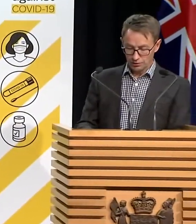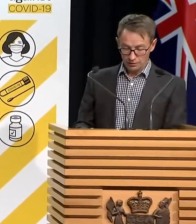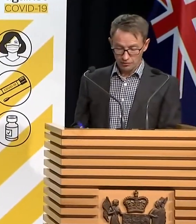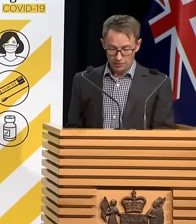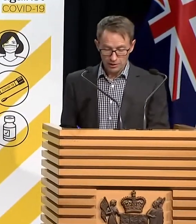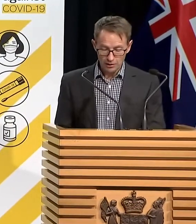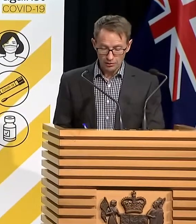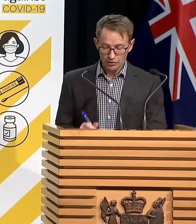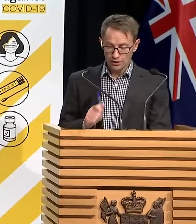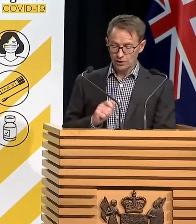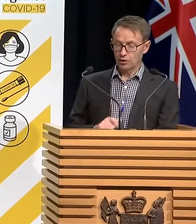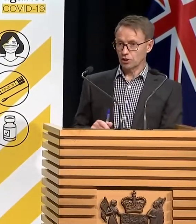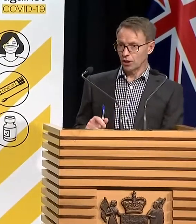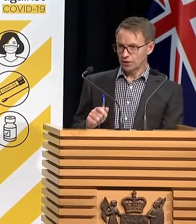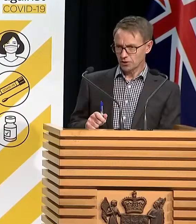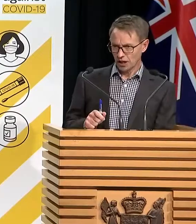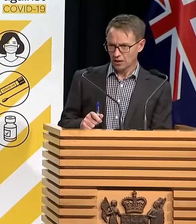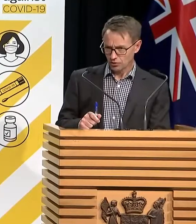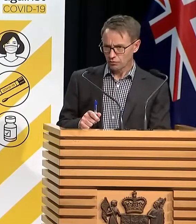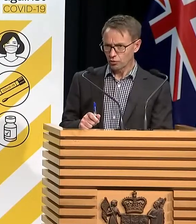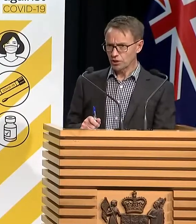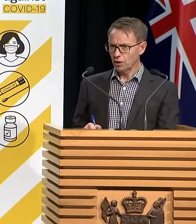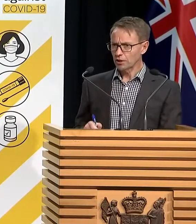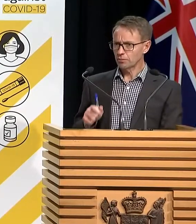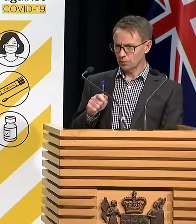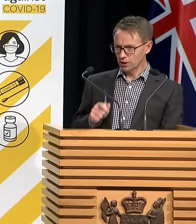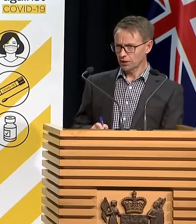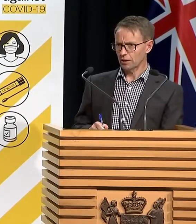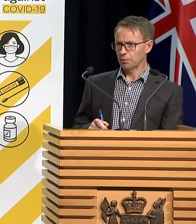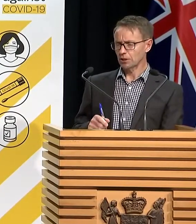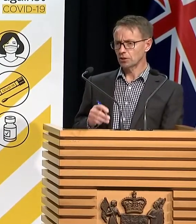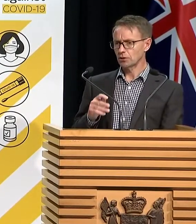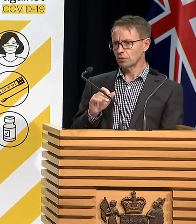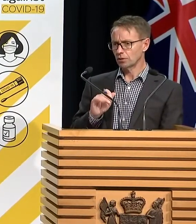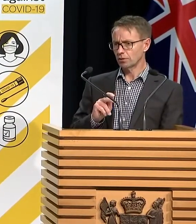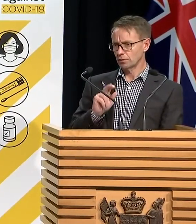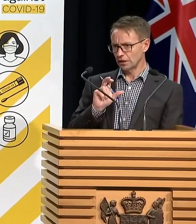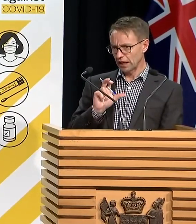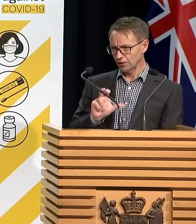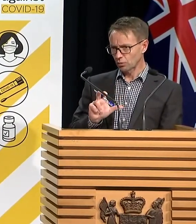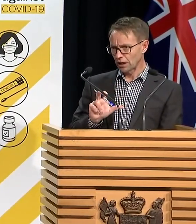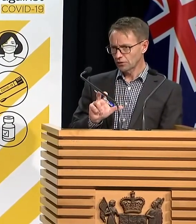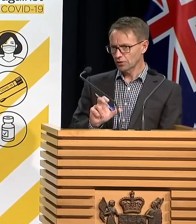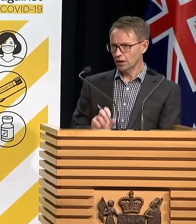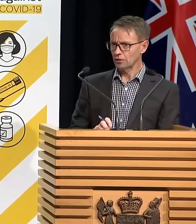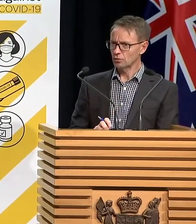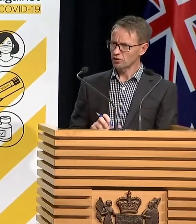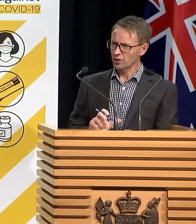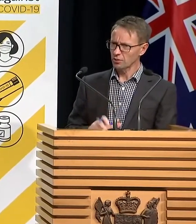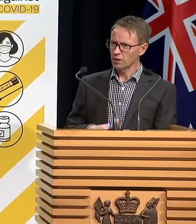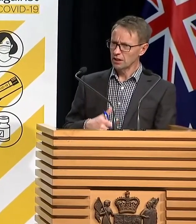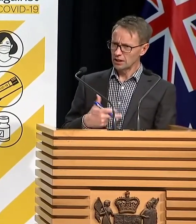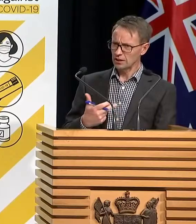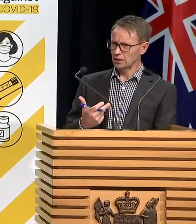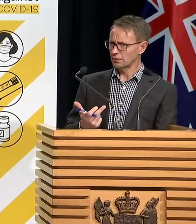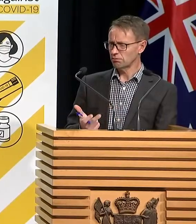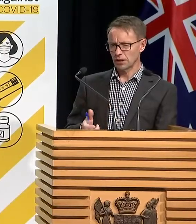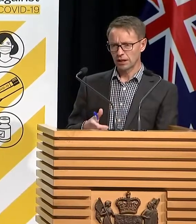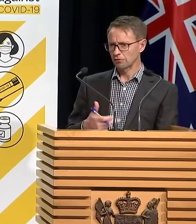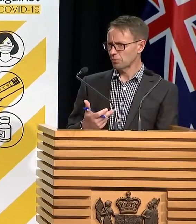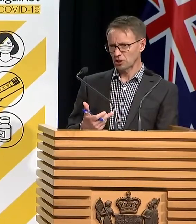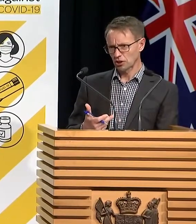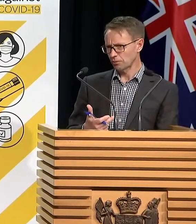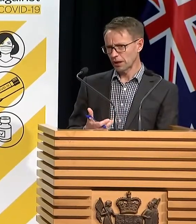is just in front of me here is 0 to 9s is 141, but we can come back to you with the under 1s and also